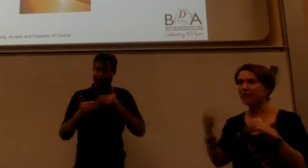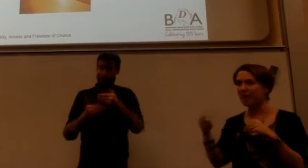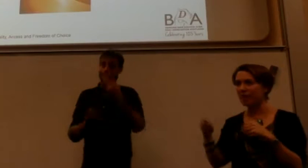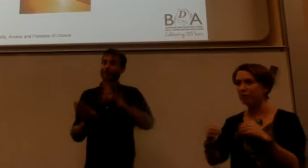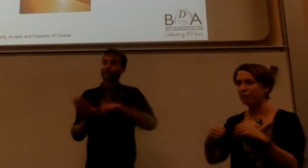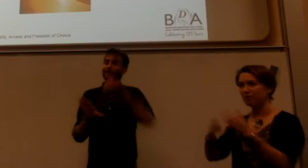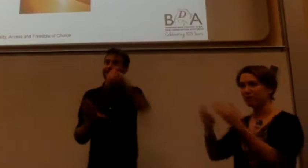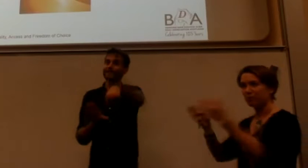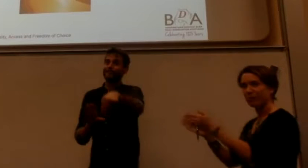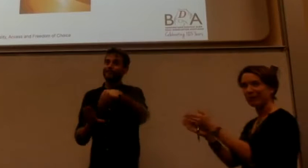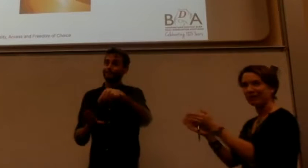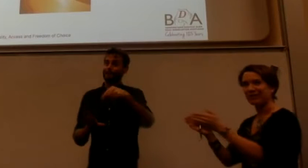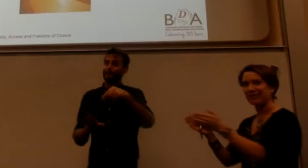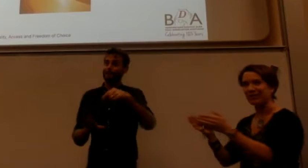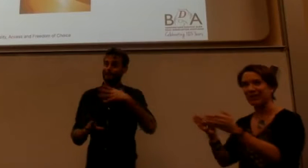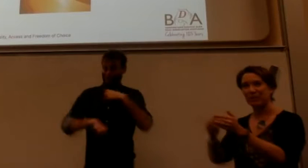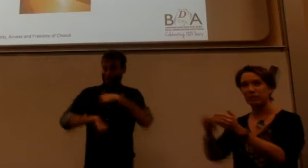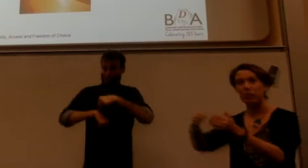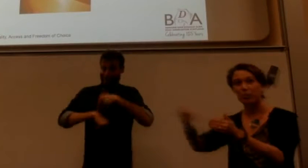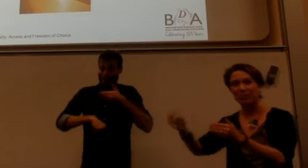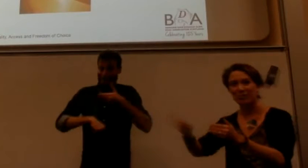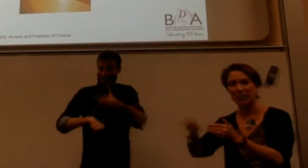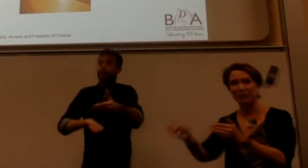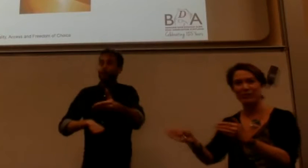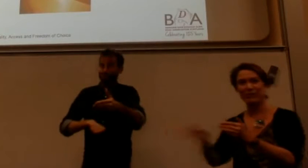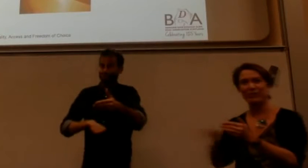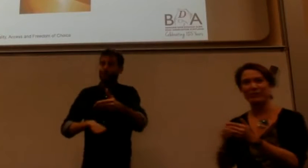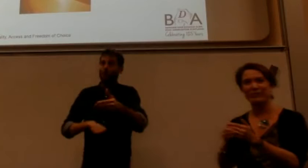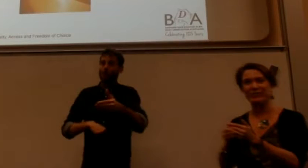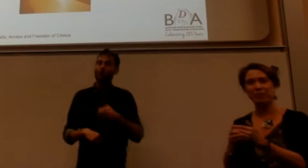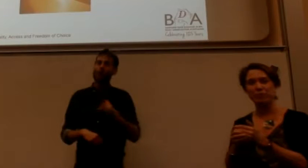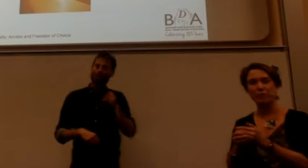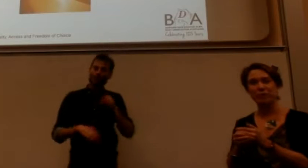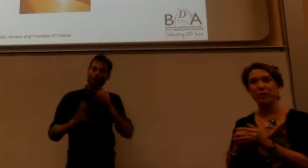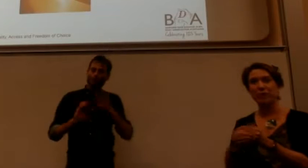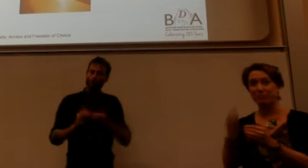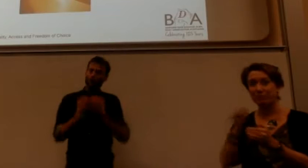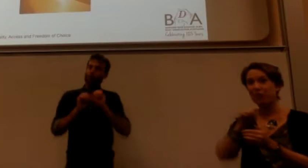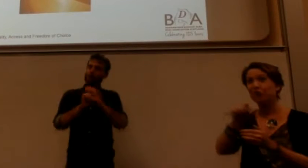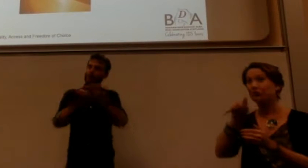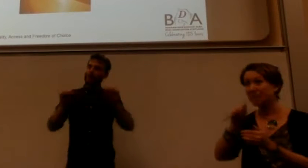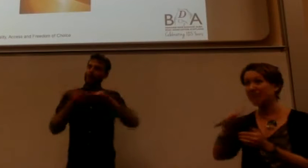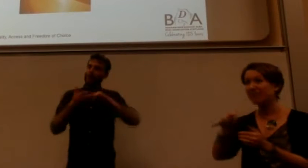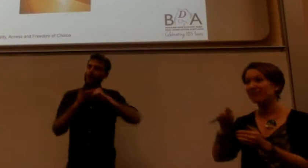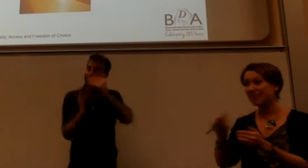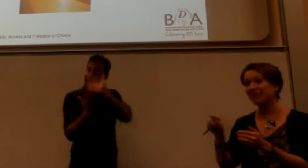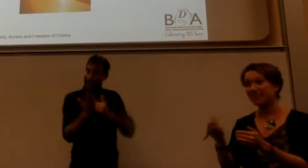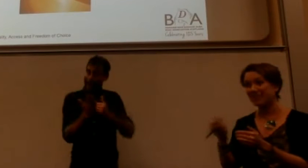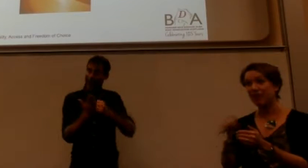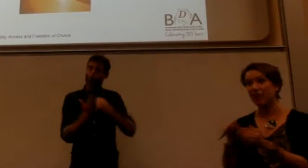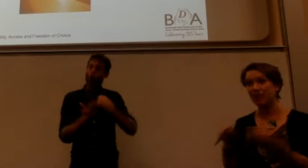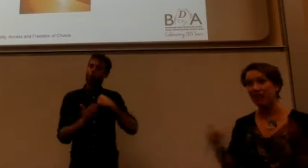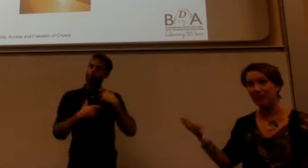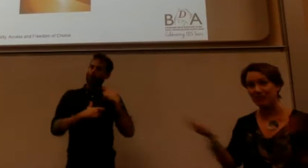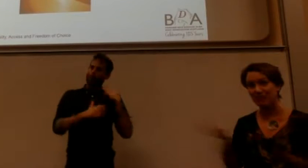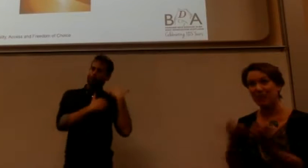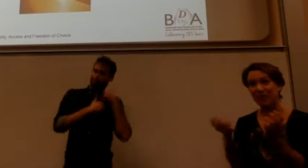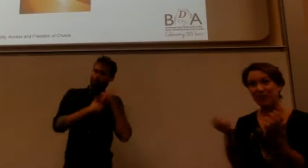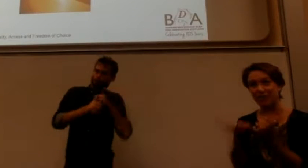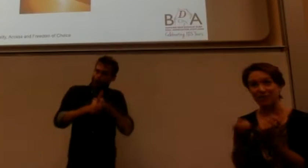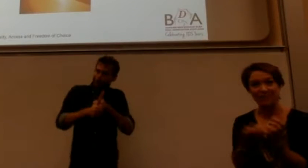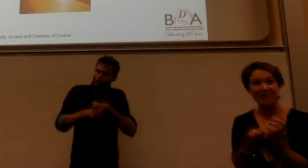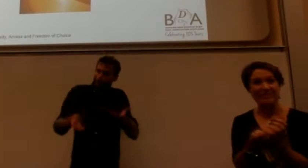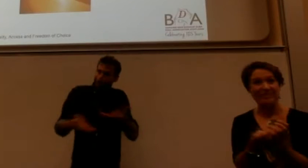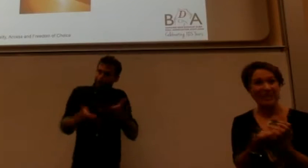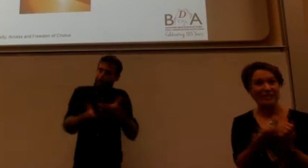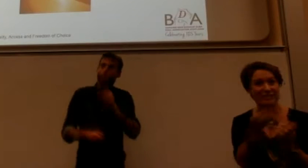after that, we'll be looking to support those local authorities and health boards. But if you could make a start in your area